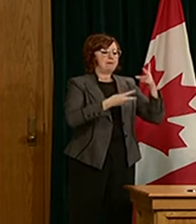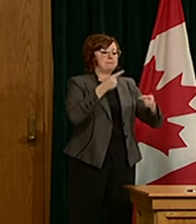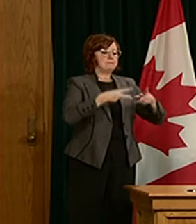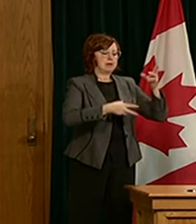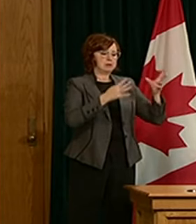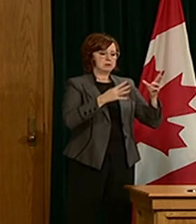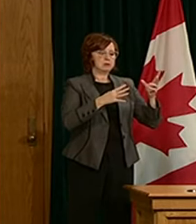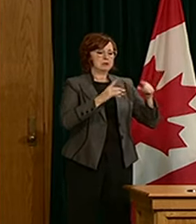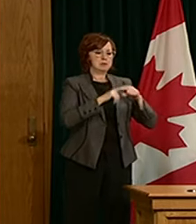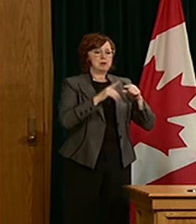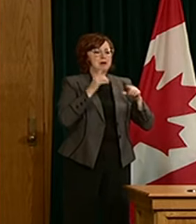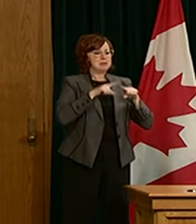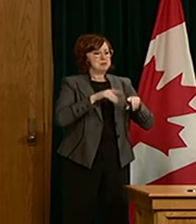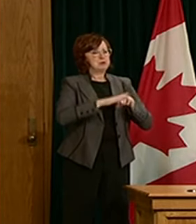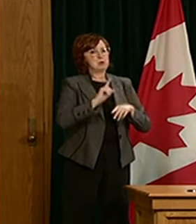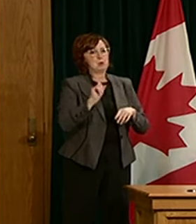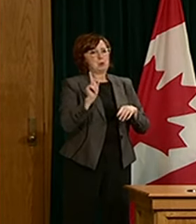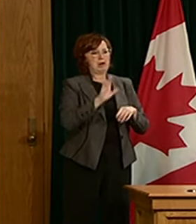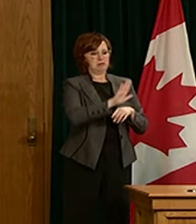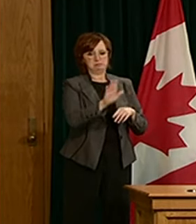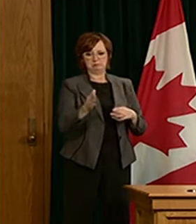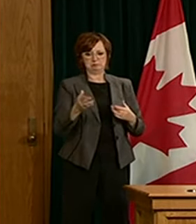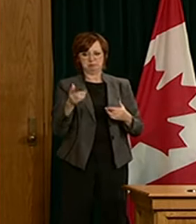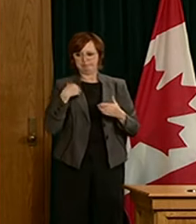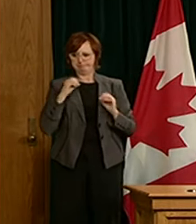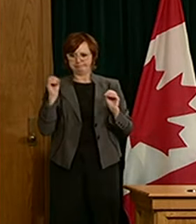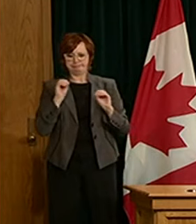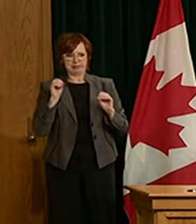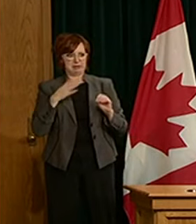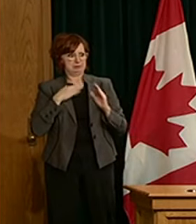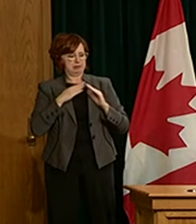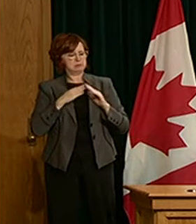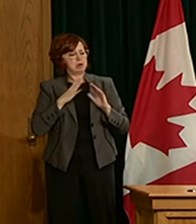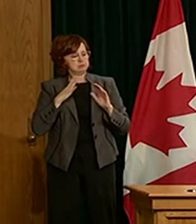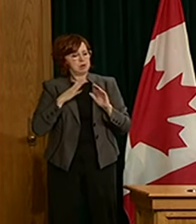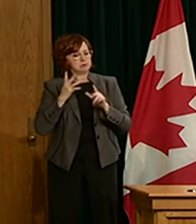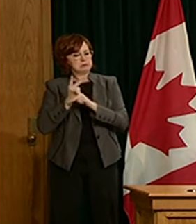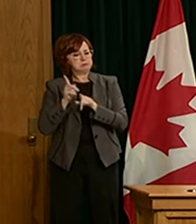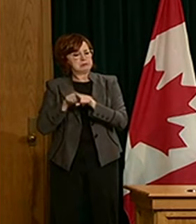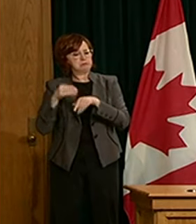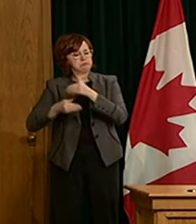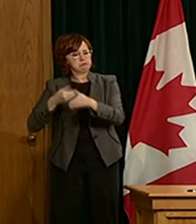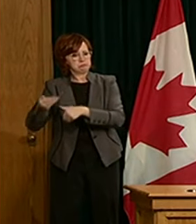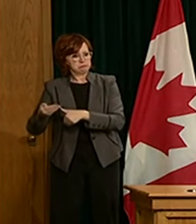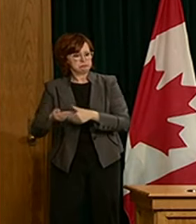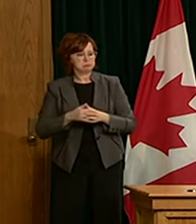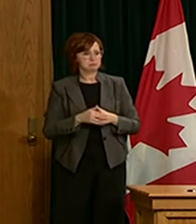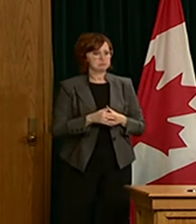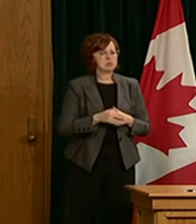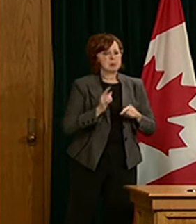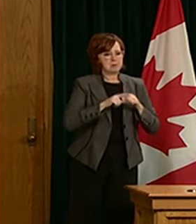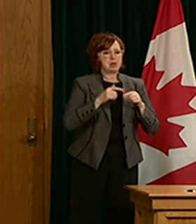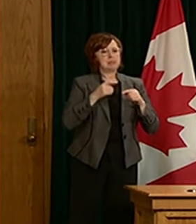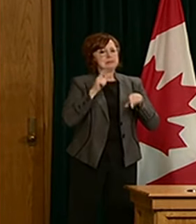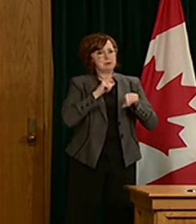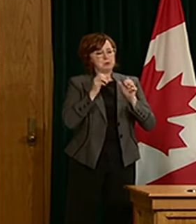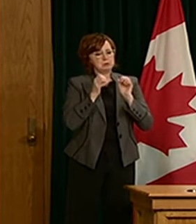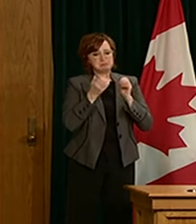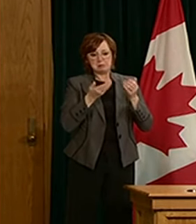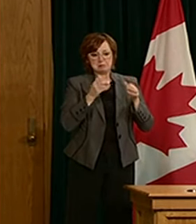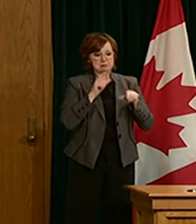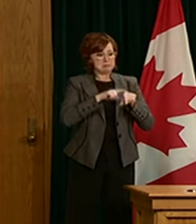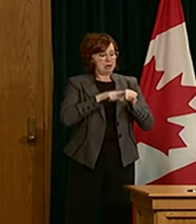they would probably operate as a mixed hospital where they would cohort COVID-19 patients and they would also have non-COVID patients in their